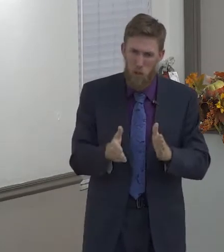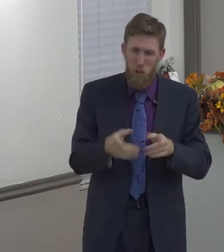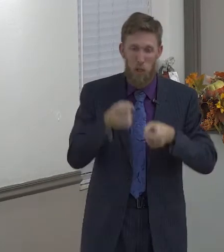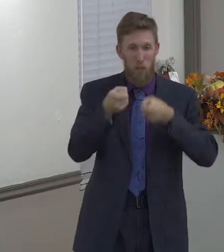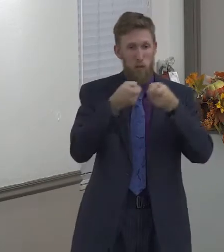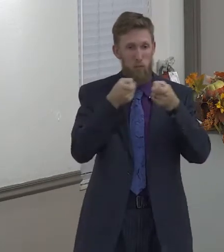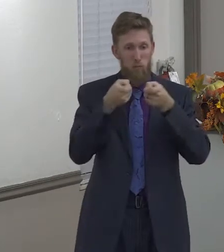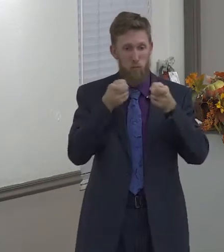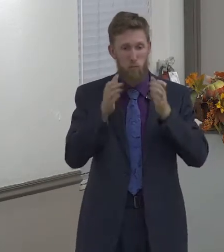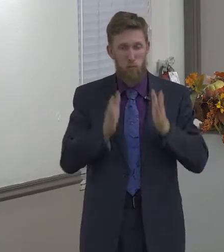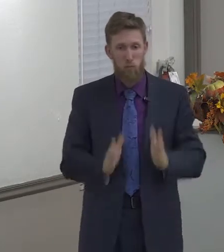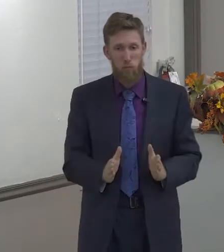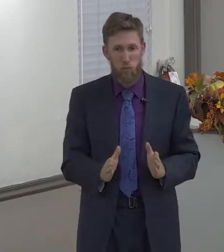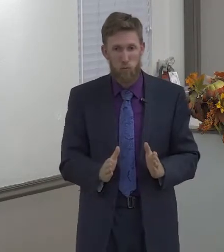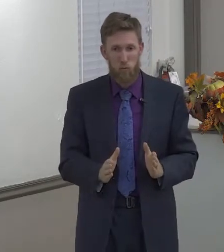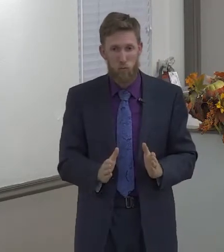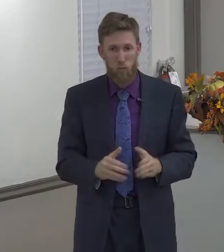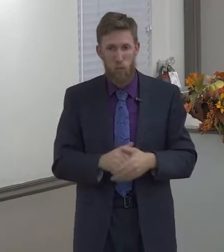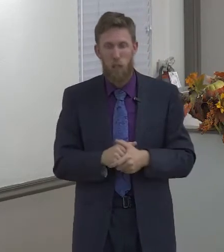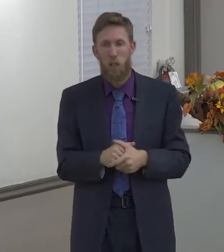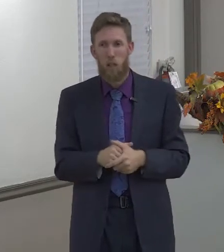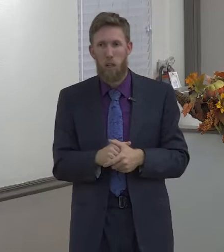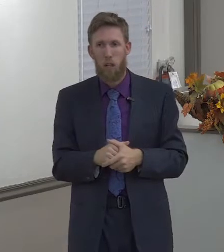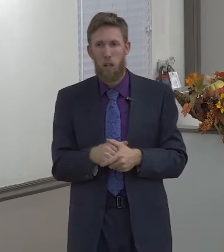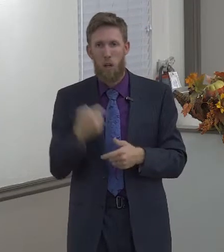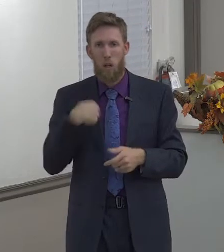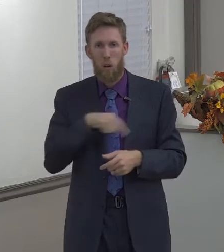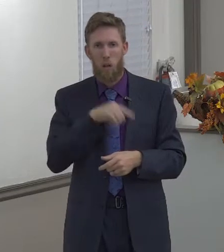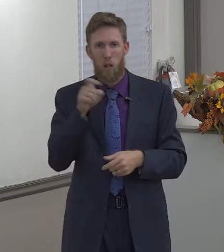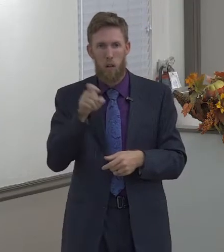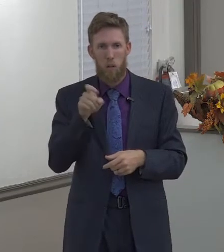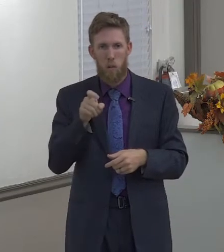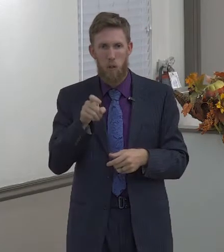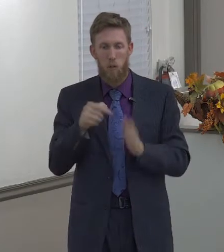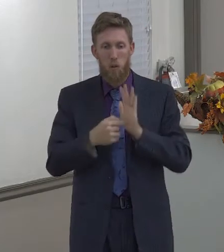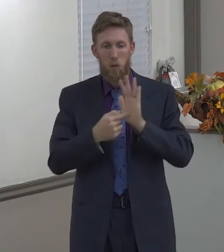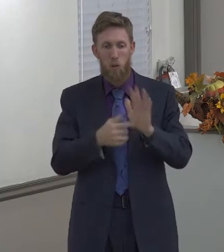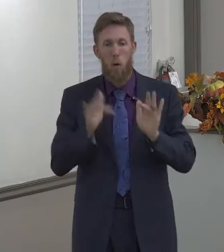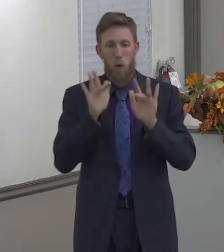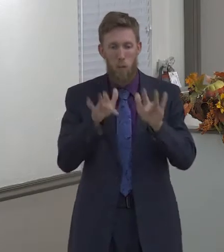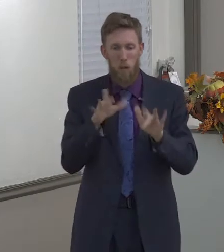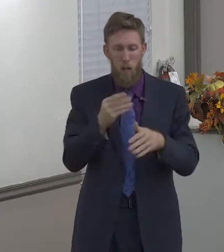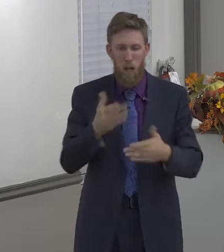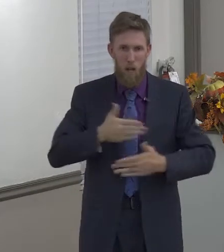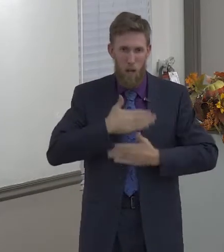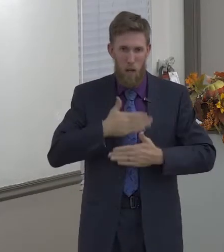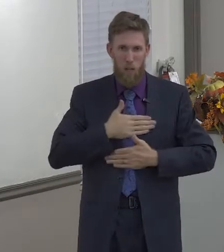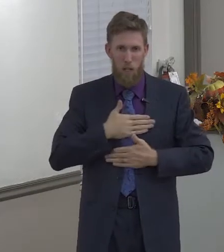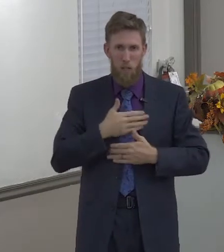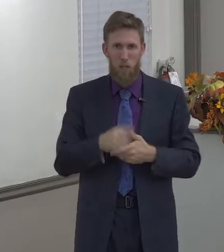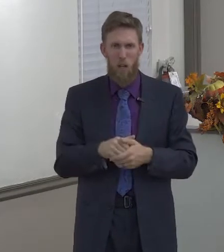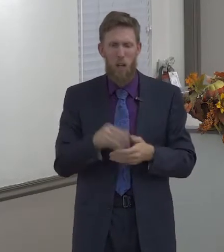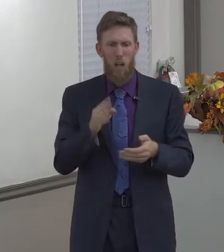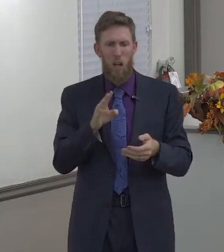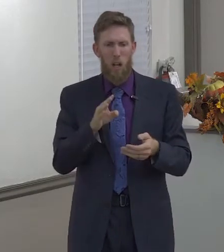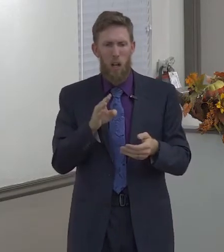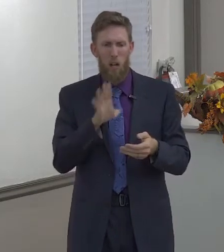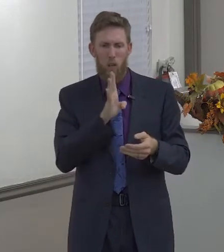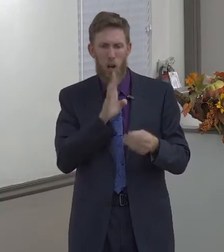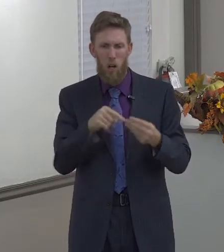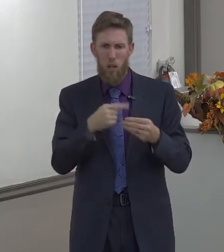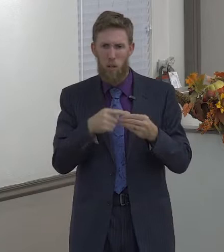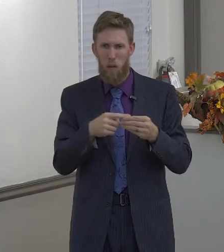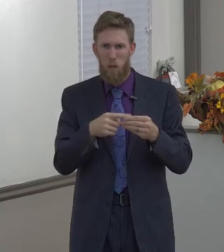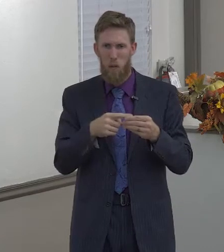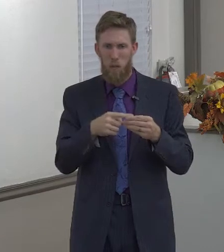prophecy, ministering, giving, all of us are different, each and every one of us. And God has placed us all as if